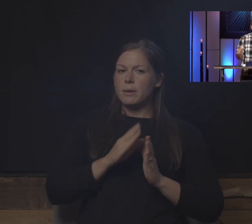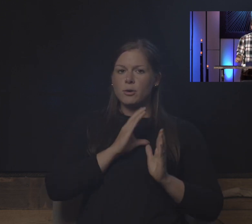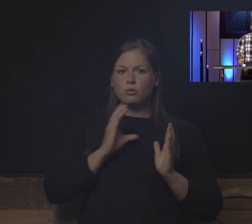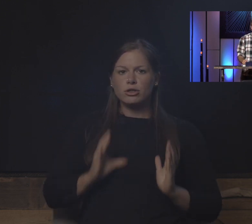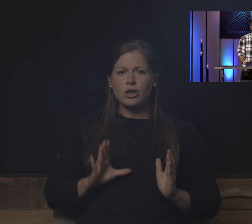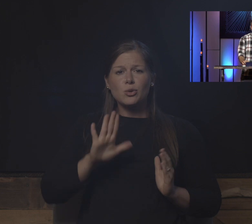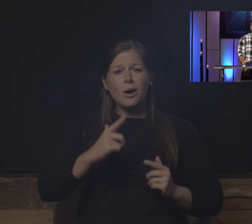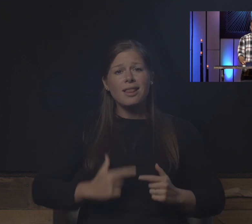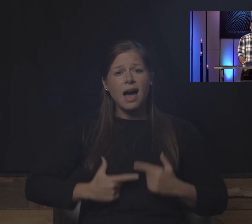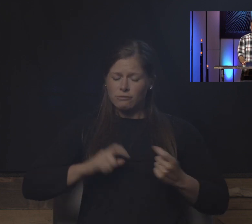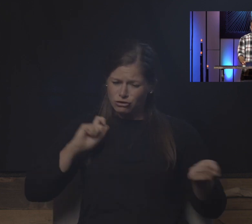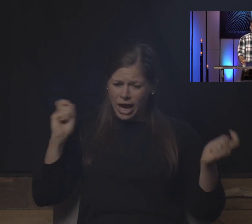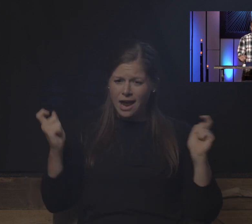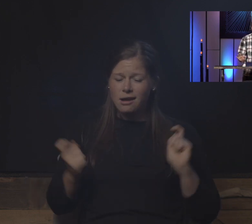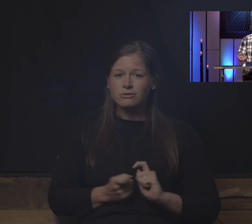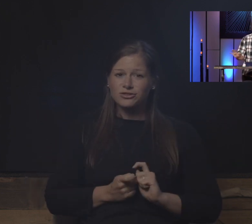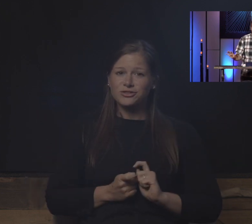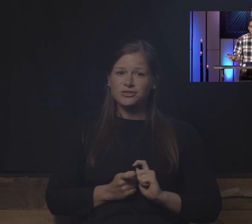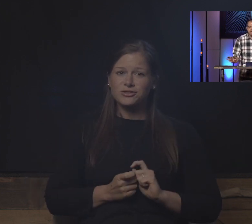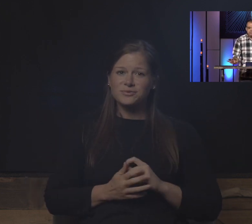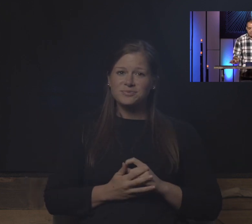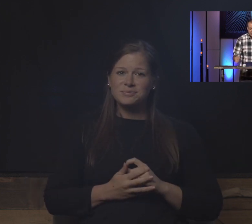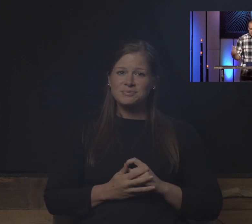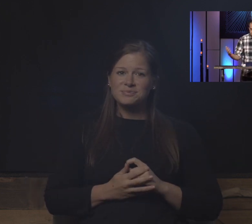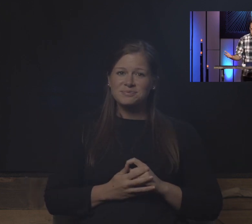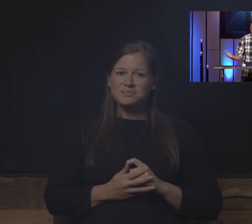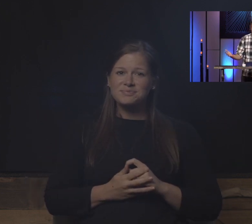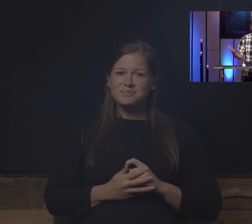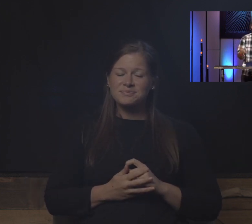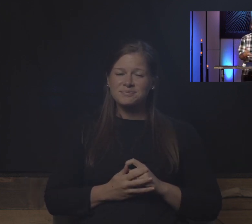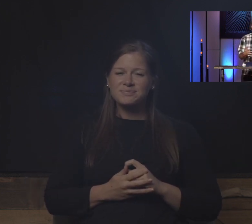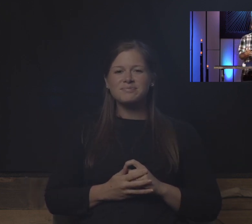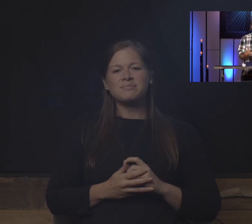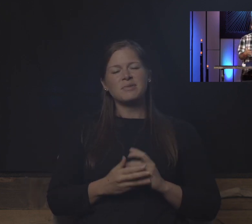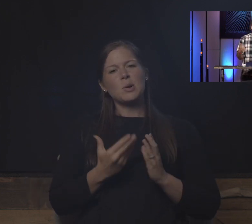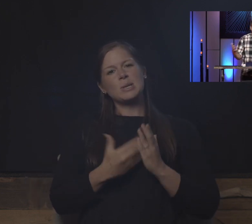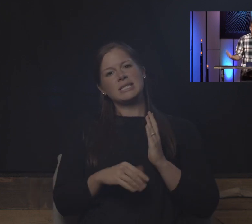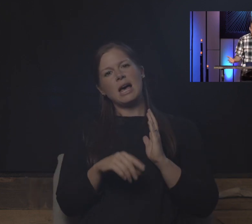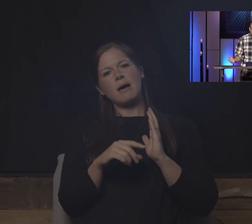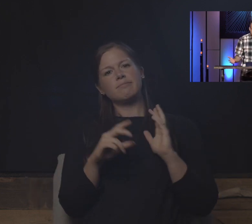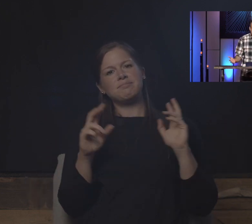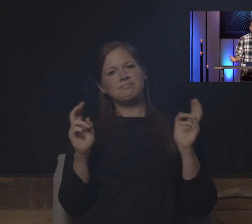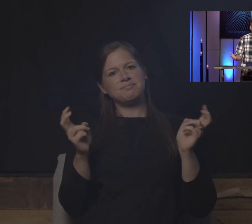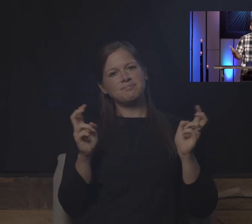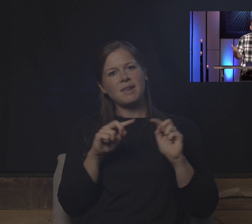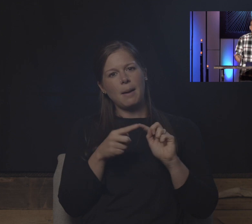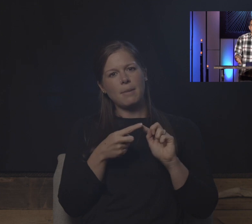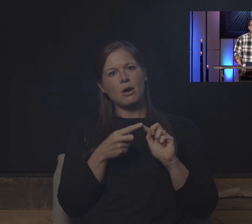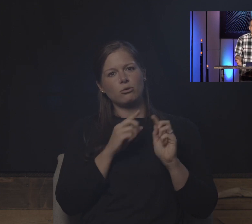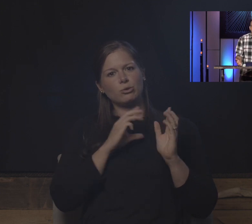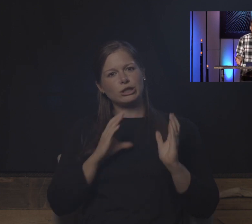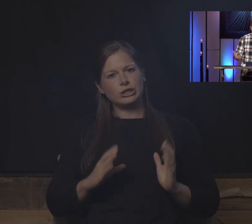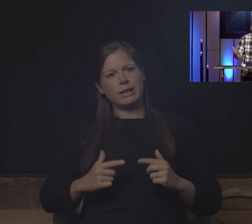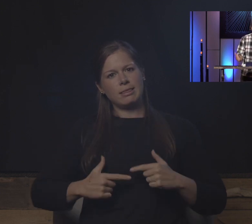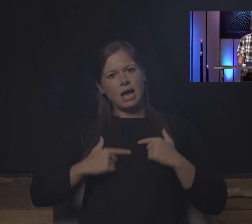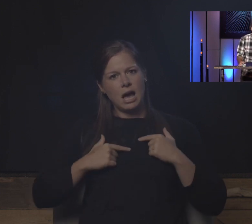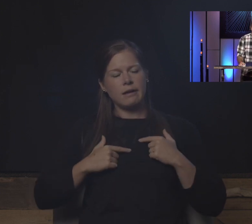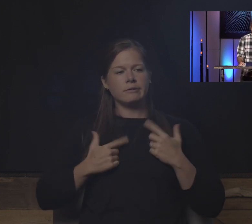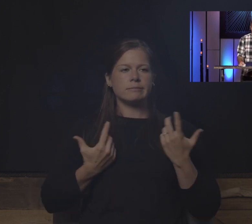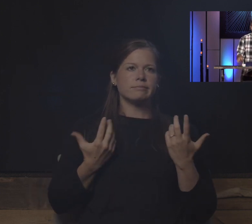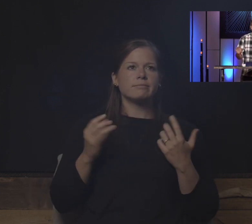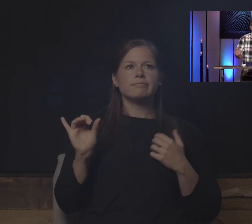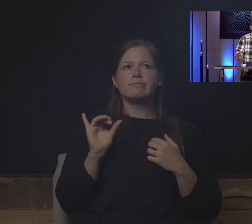person's life. That's why becoming a Christian is described with phrases like born again, made alive,